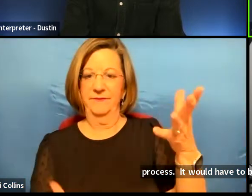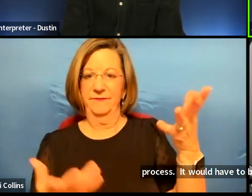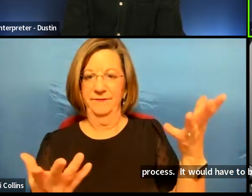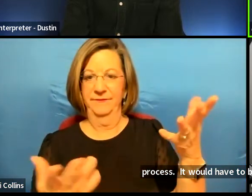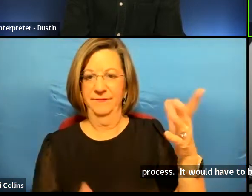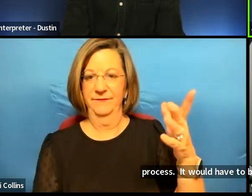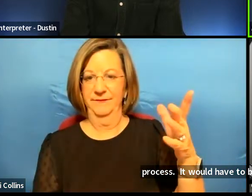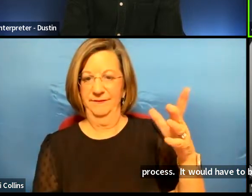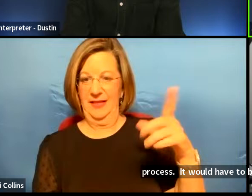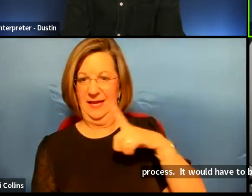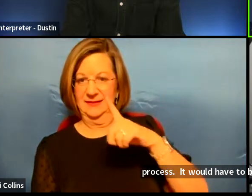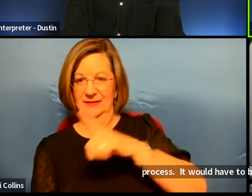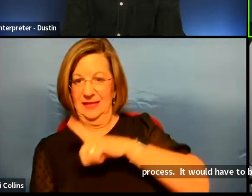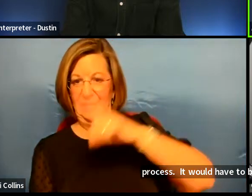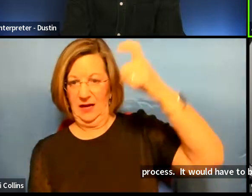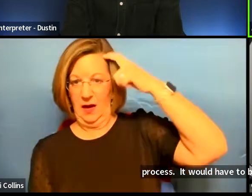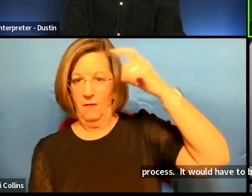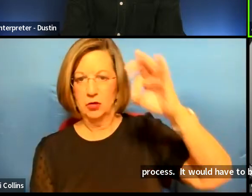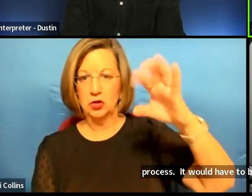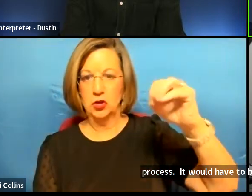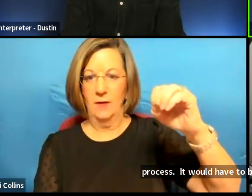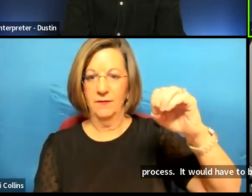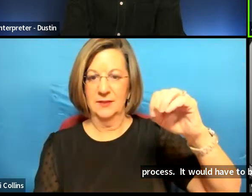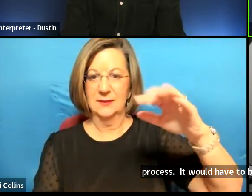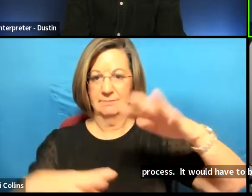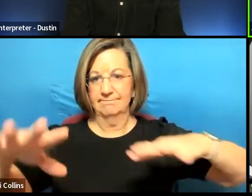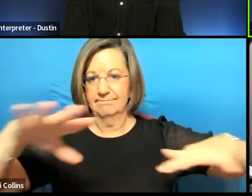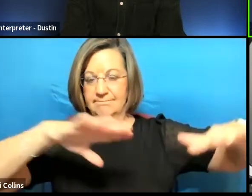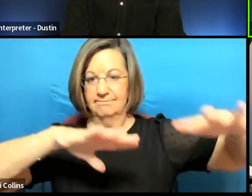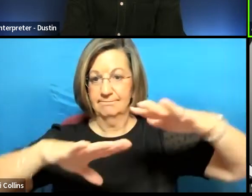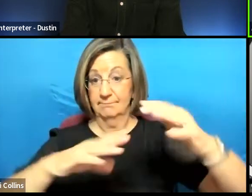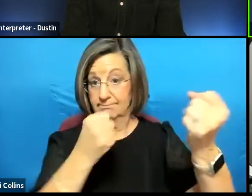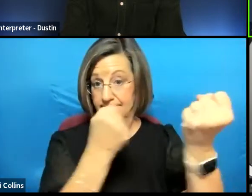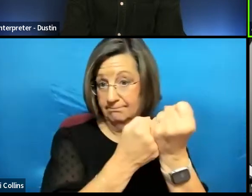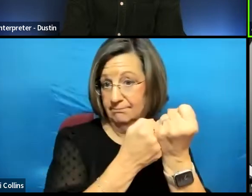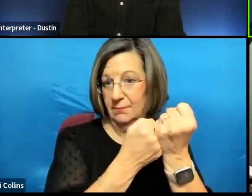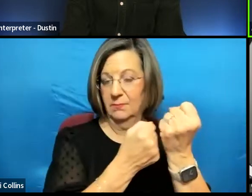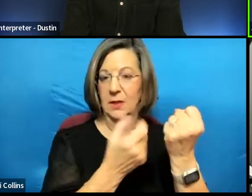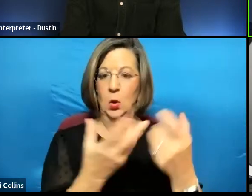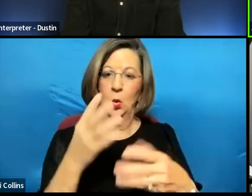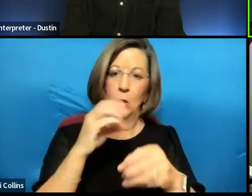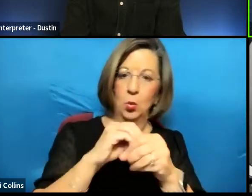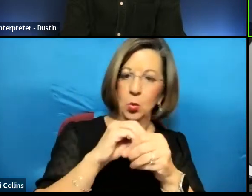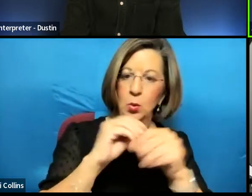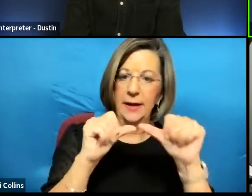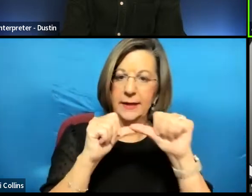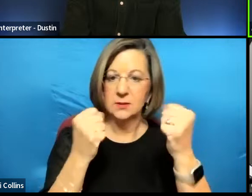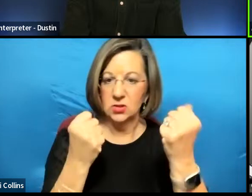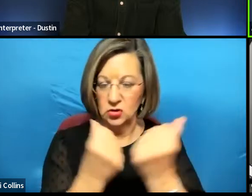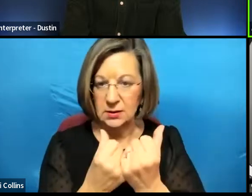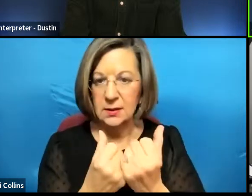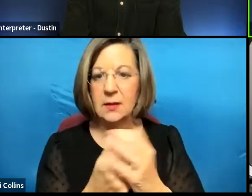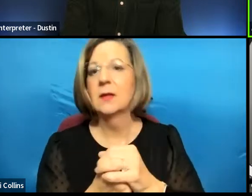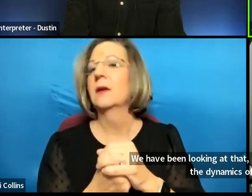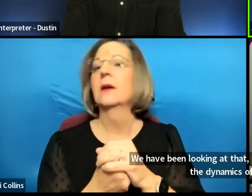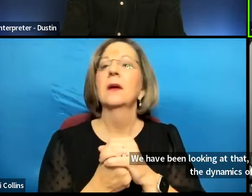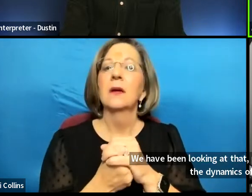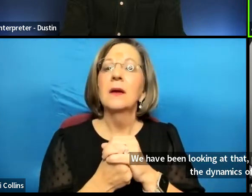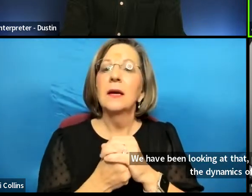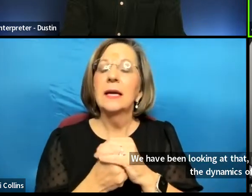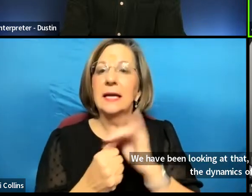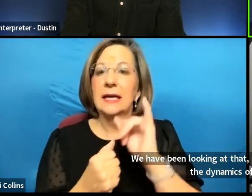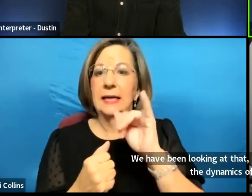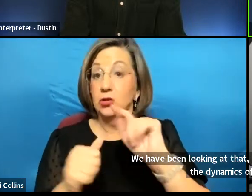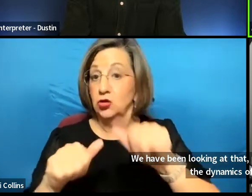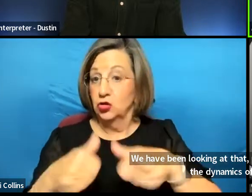the dynamics of the legislative governance. Are they in favor of that? Are they in favor